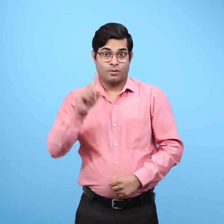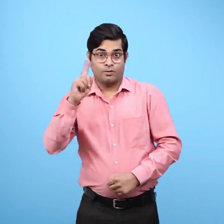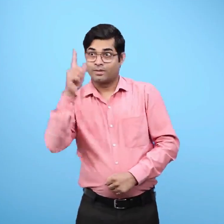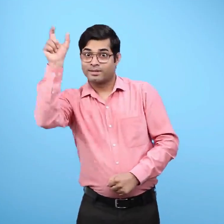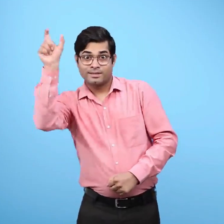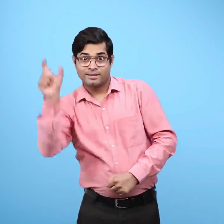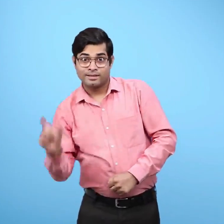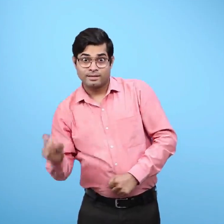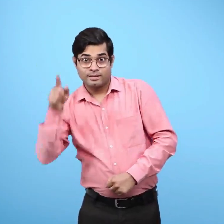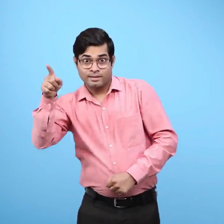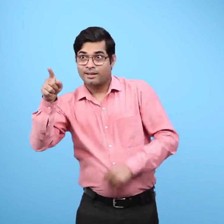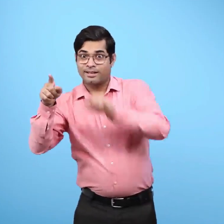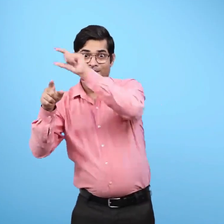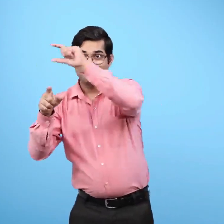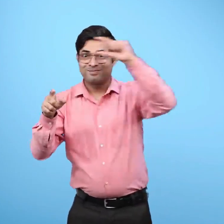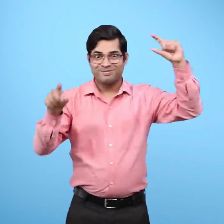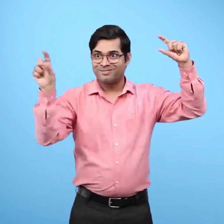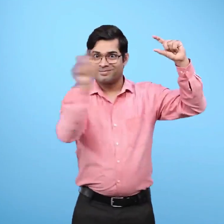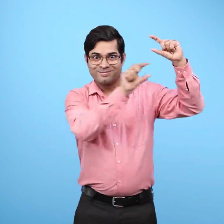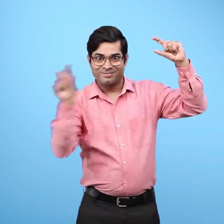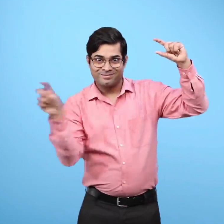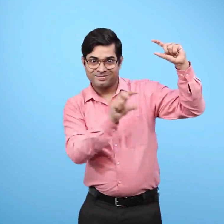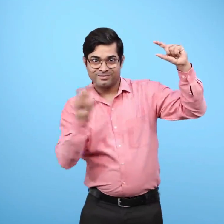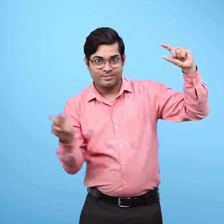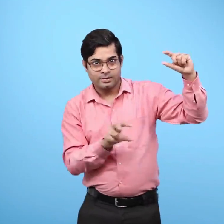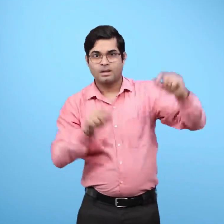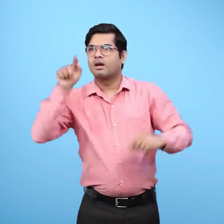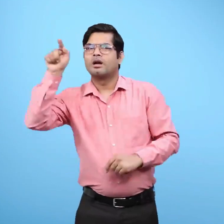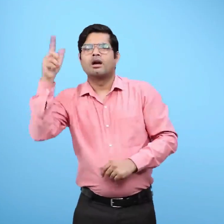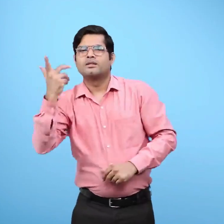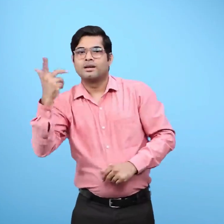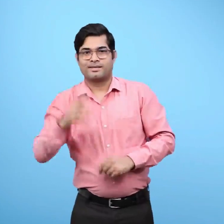In the first row of the first column, a pair of scissors is shown.